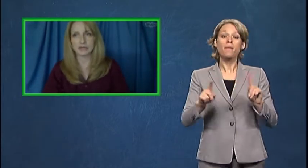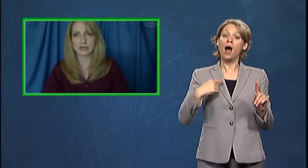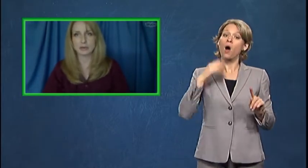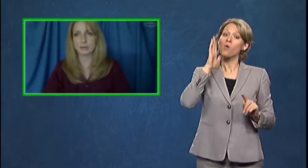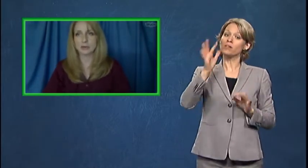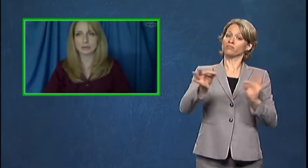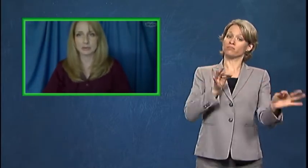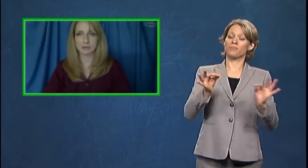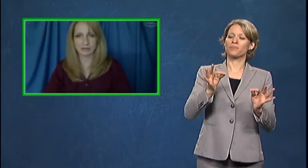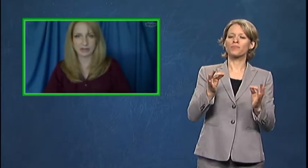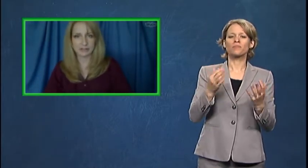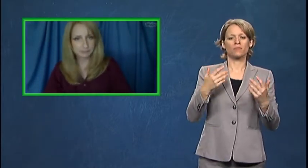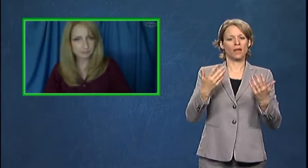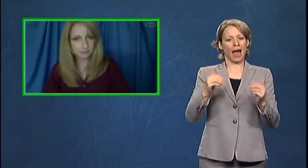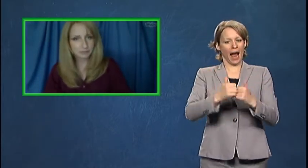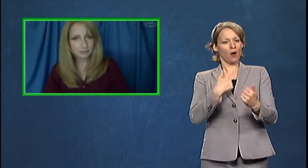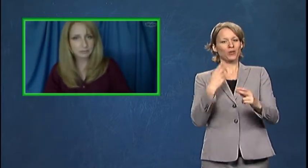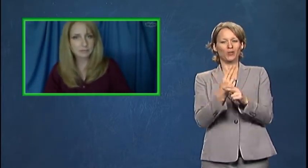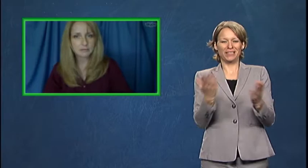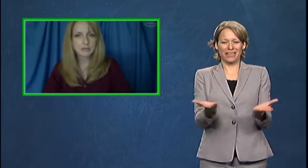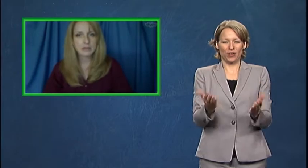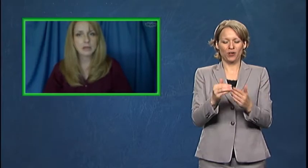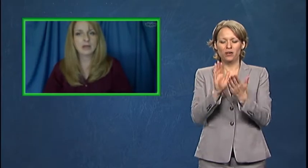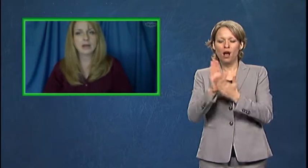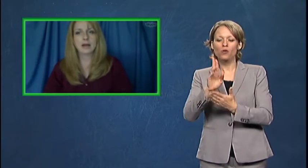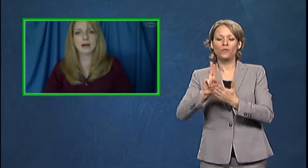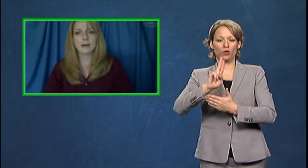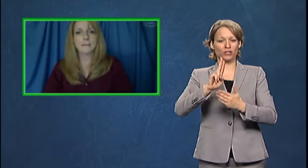where video remote's being provided.